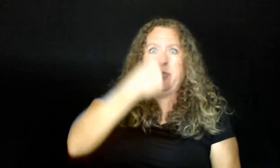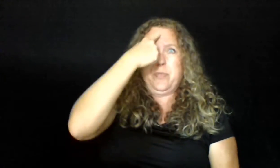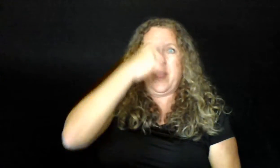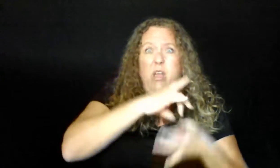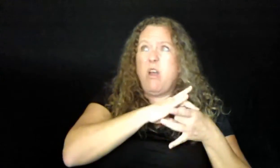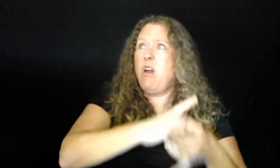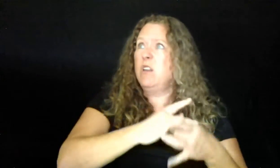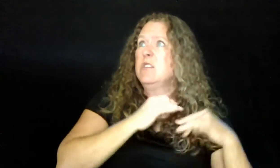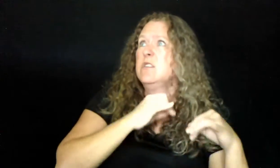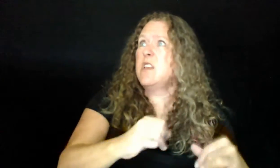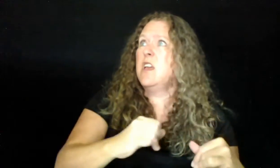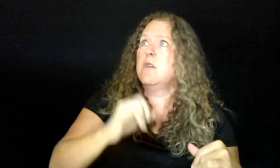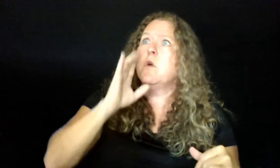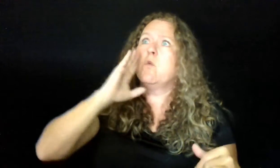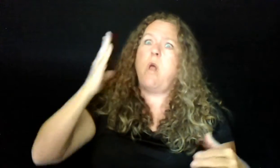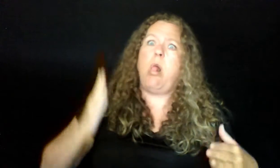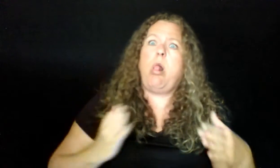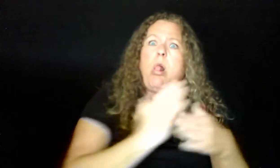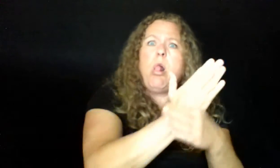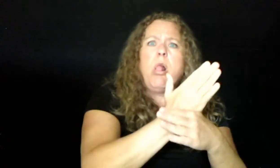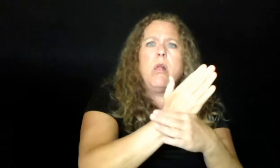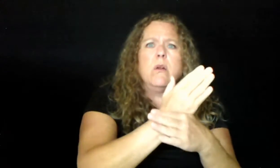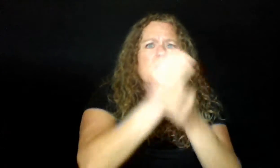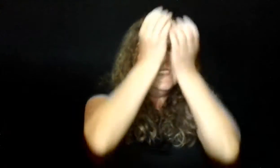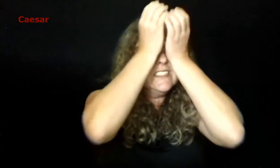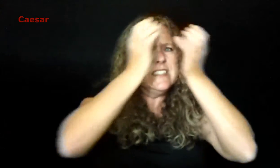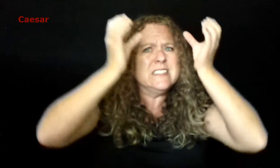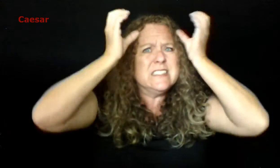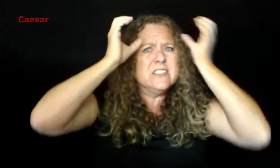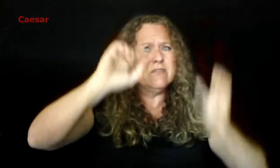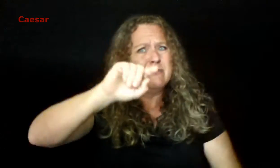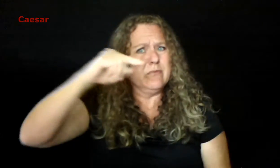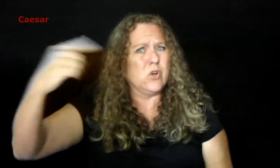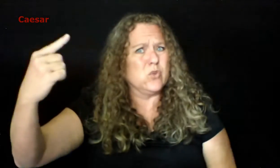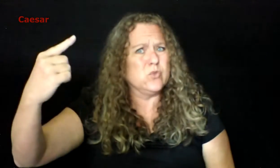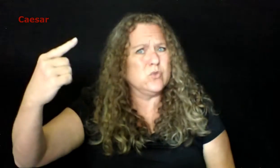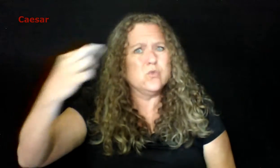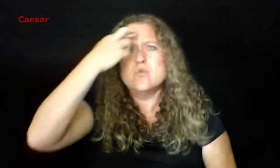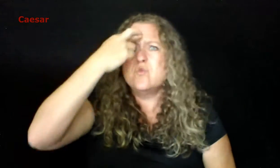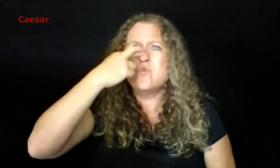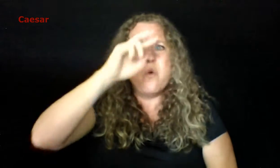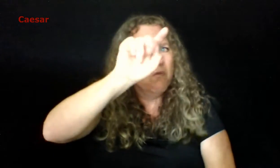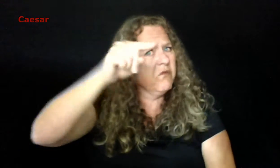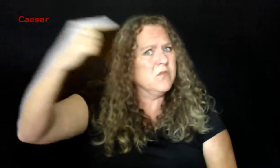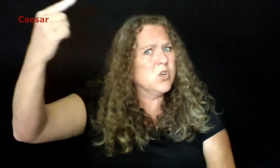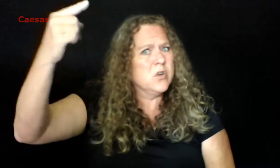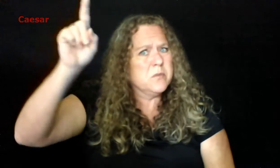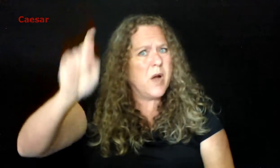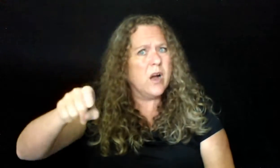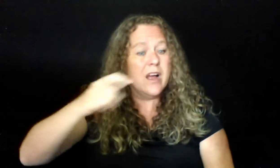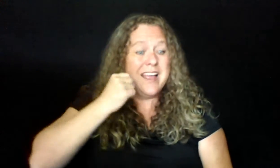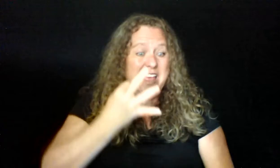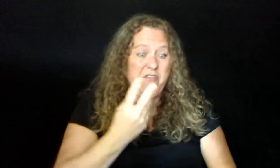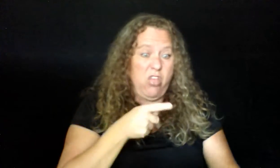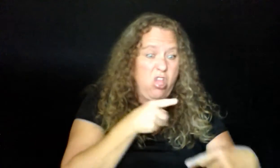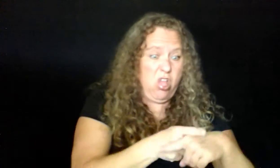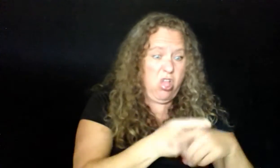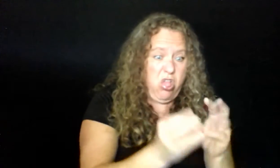Caesar has to come first. And if your religion is in conflict with Caesar, it won't be allowed. Well, what if you do something like that? We can't reprimand you, we